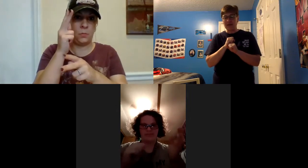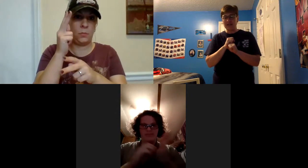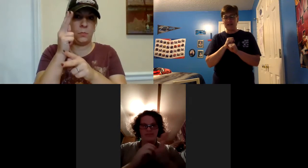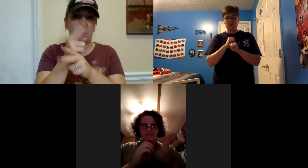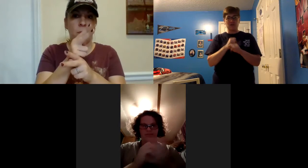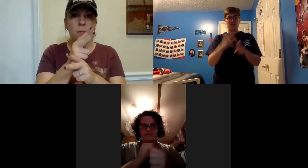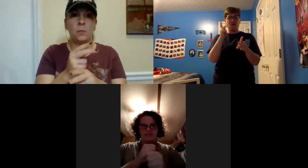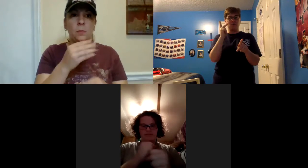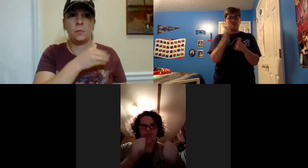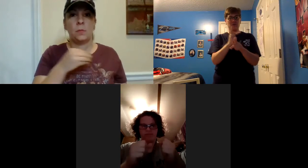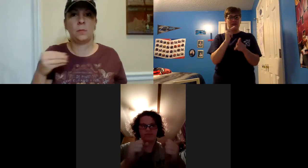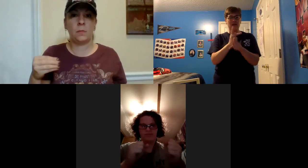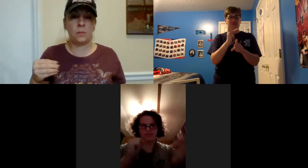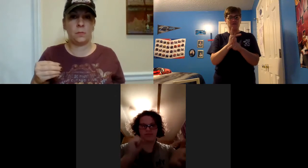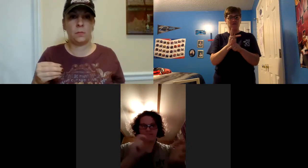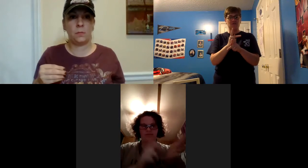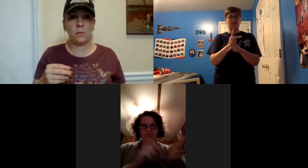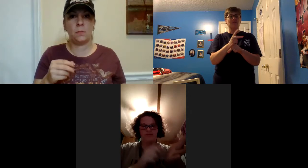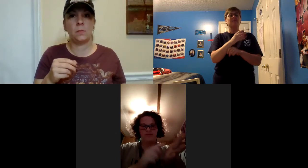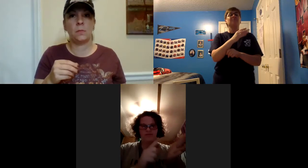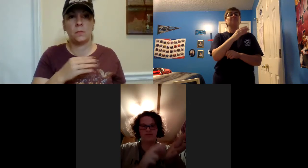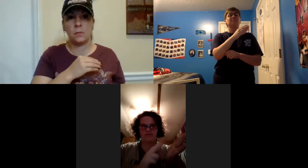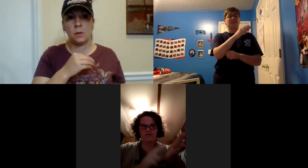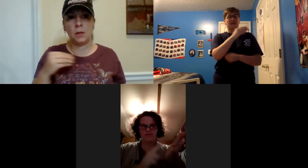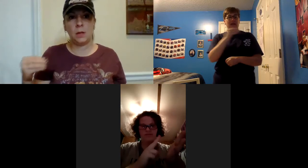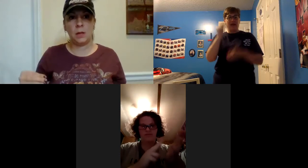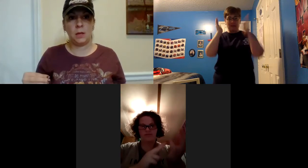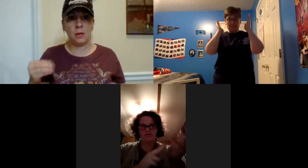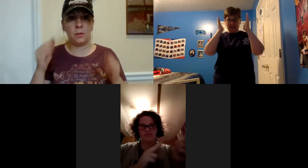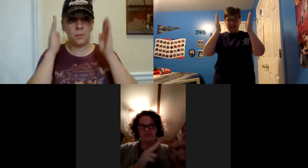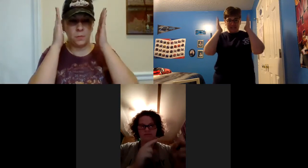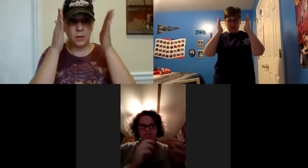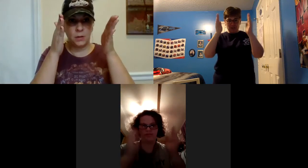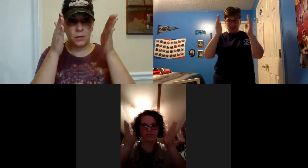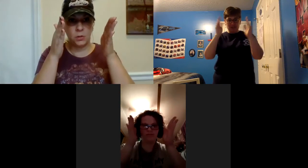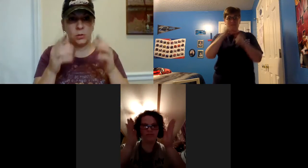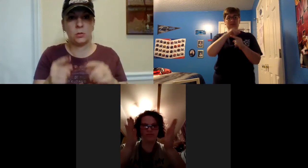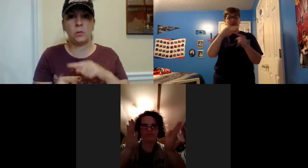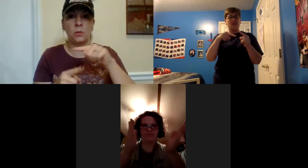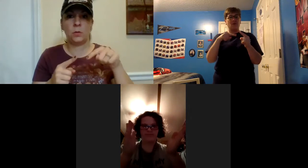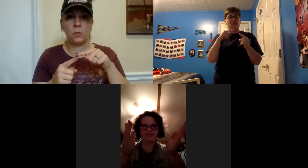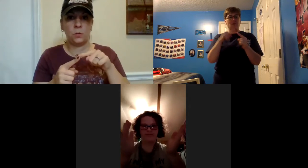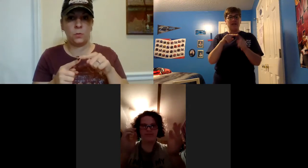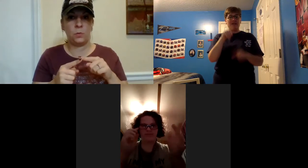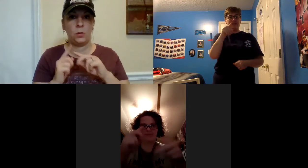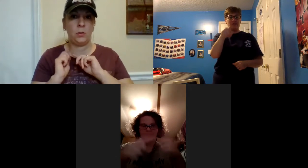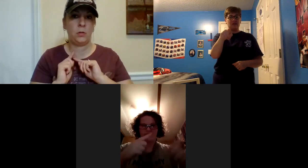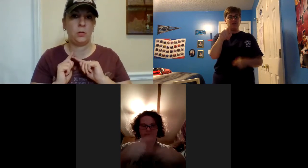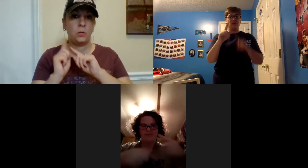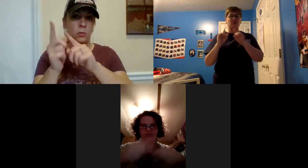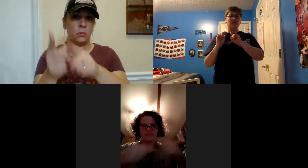and pay attention when you go home. So be careful and pay attention